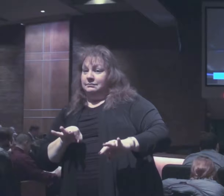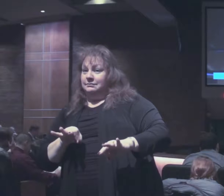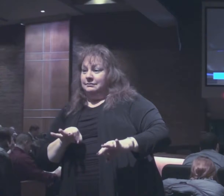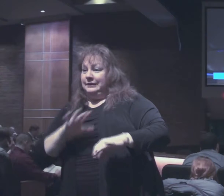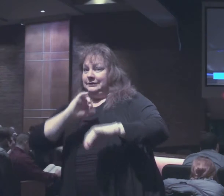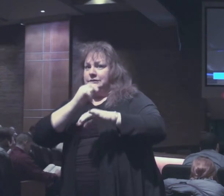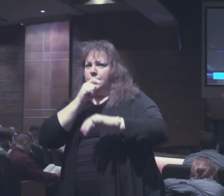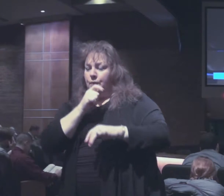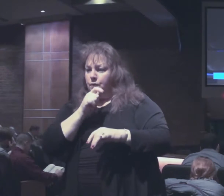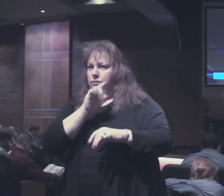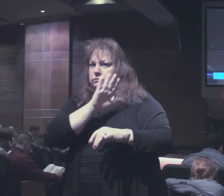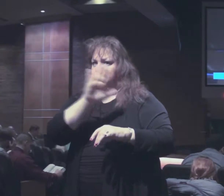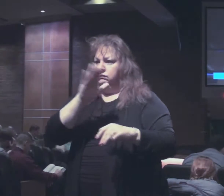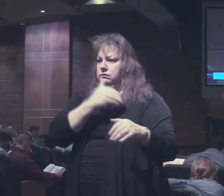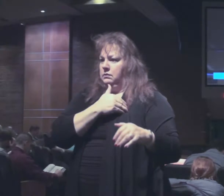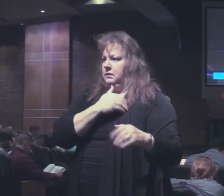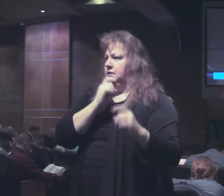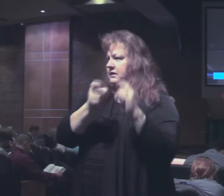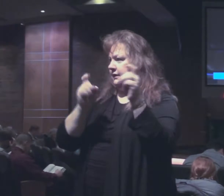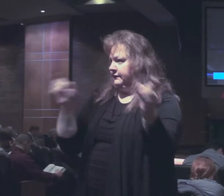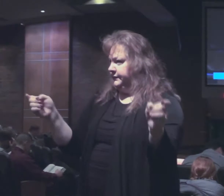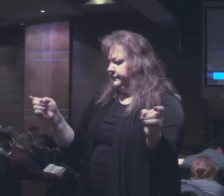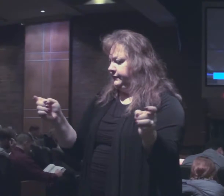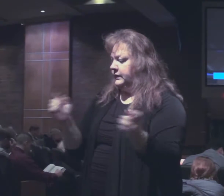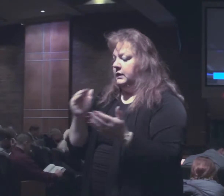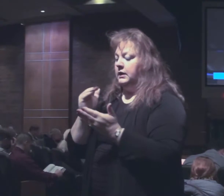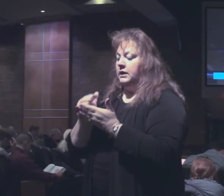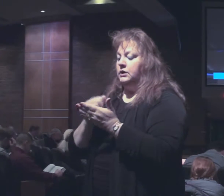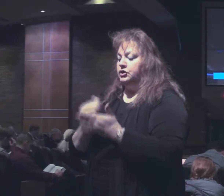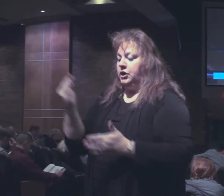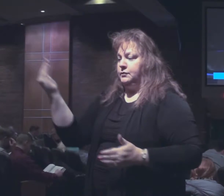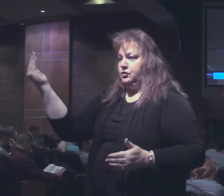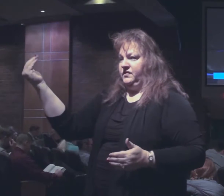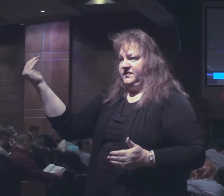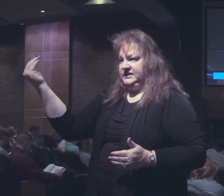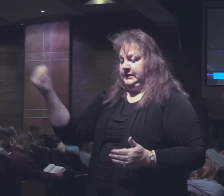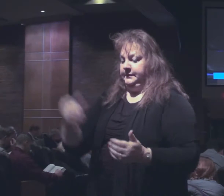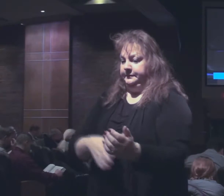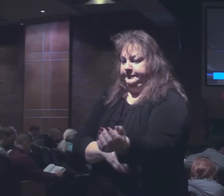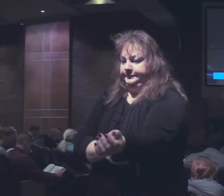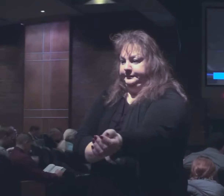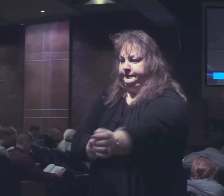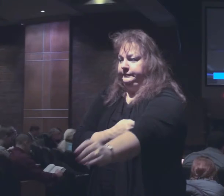David's authority. Come over to chapter 15 of Chronicles.